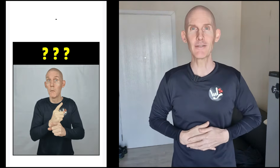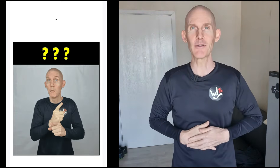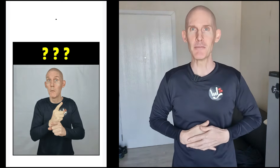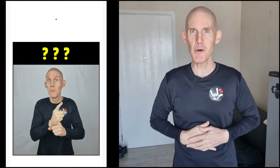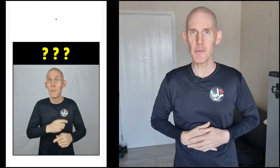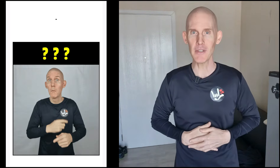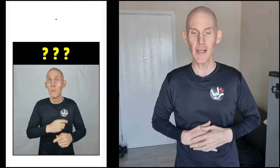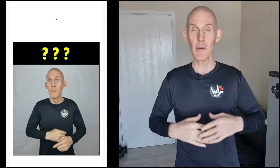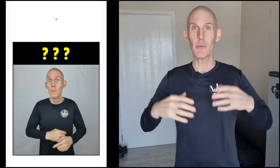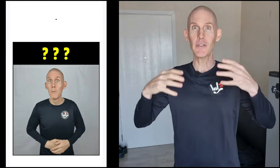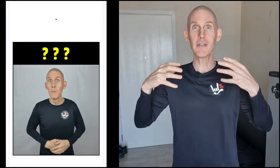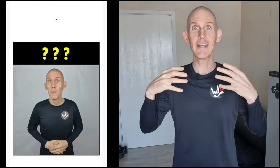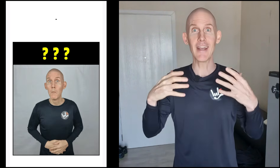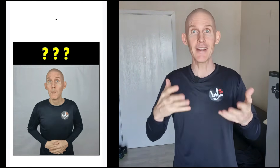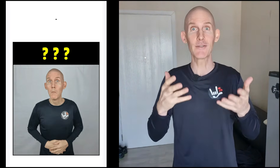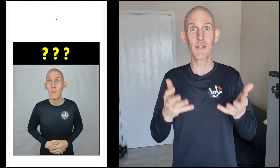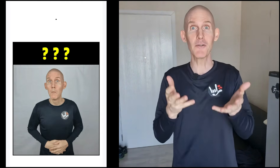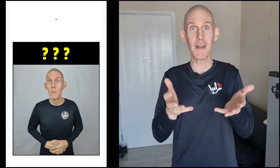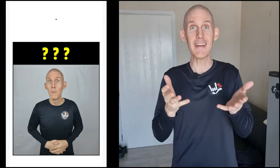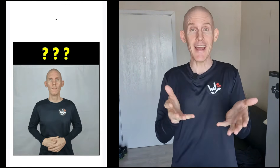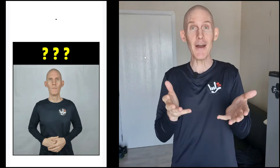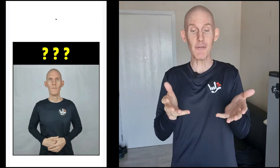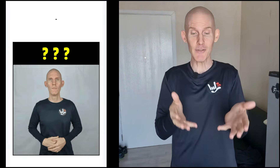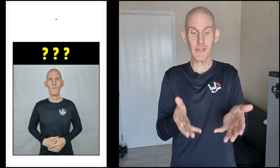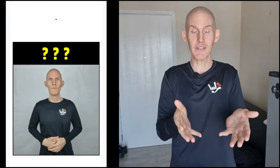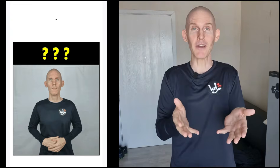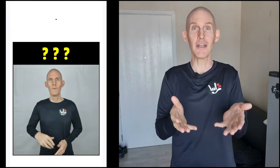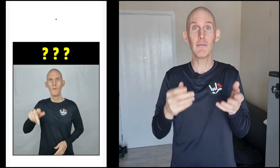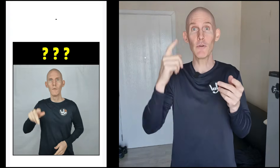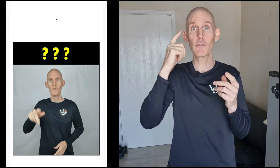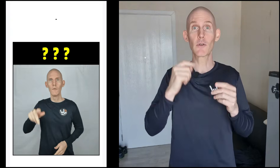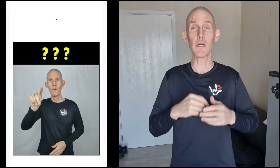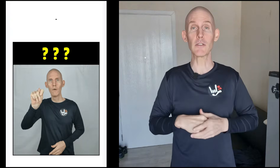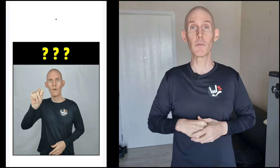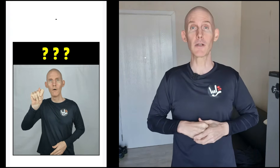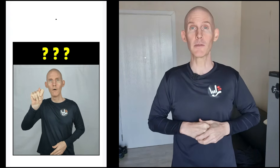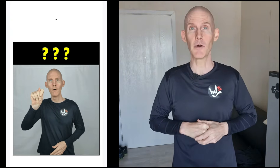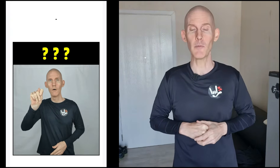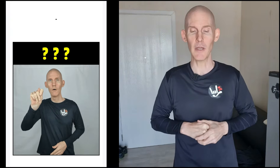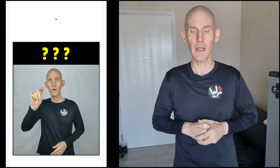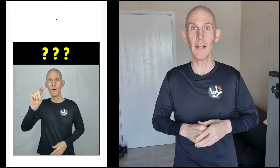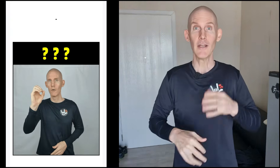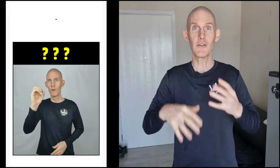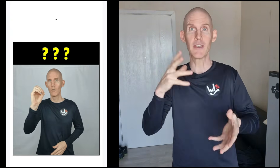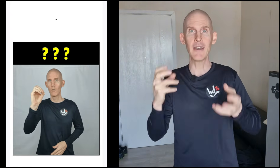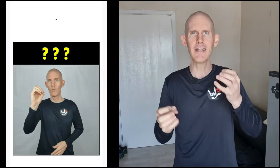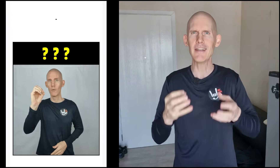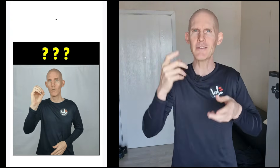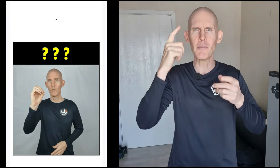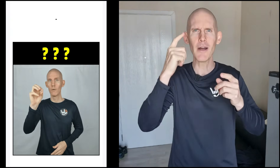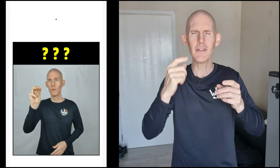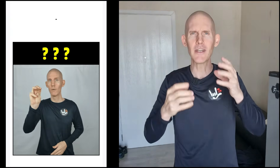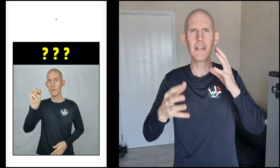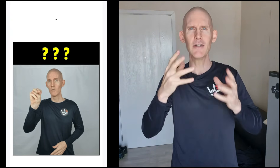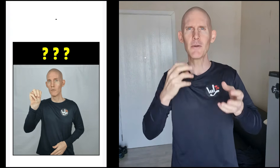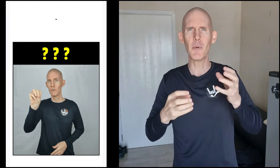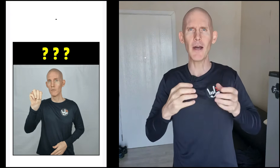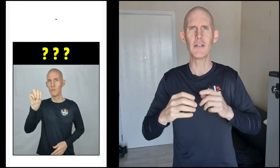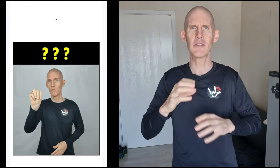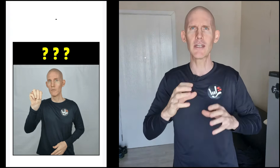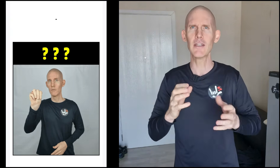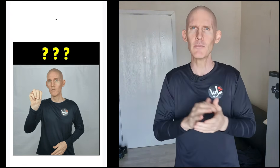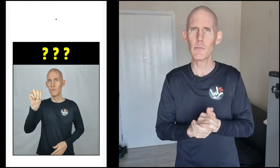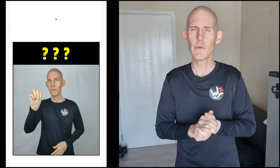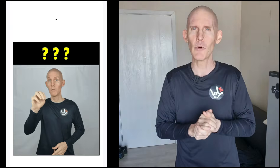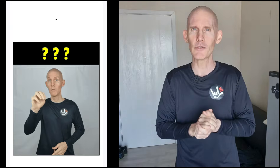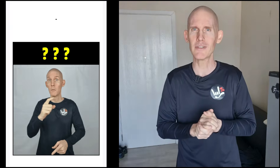get the answer in a moment, but you're going to get a head start right now if you just sign, even though there's question marks above my head. You're getting it in your mind. You're getting it in your body.